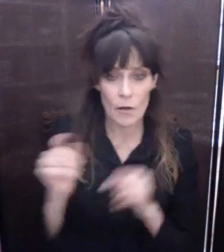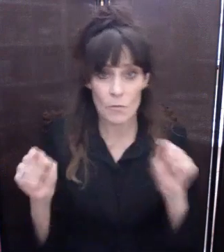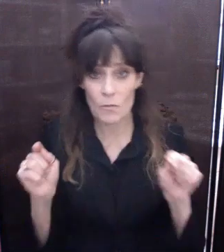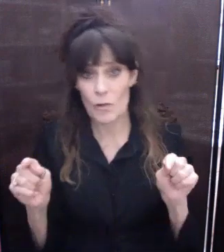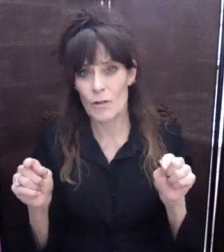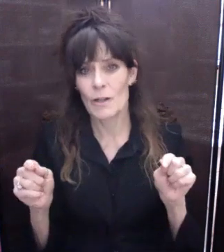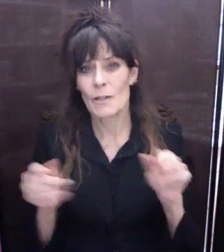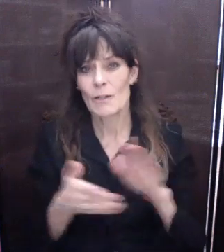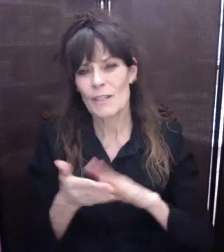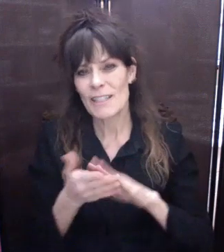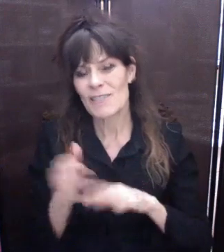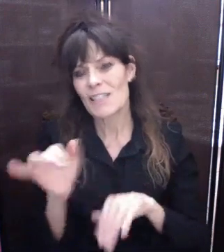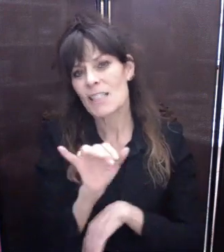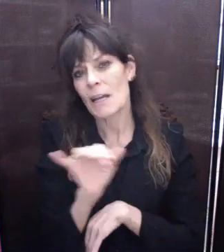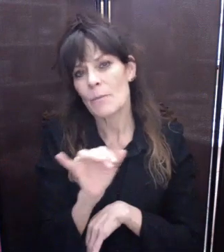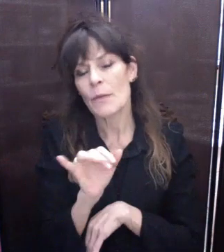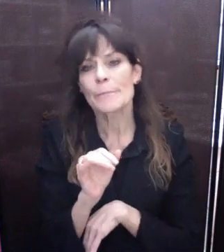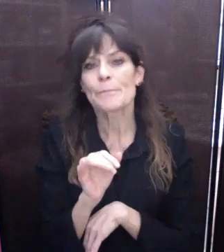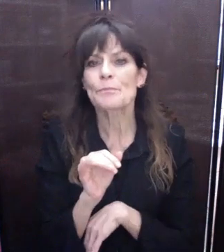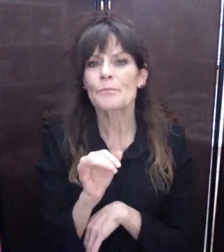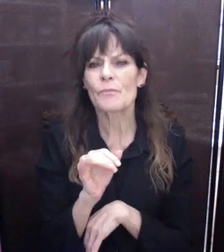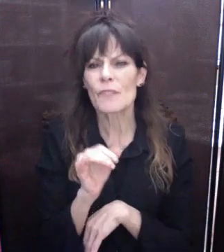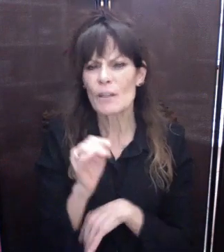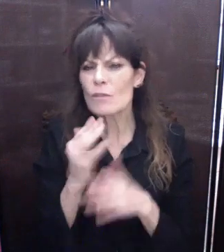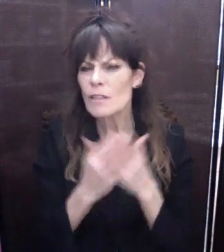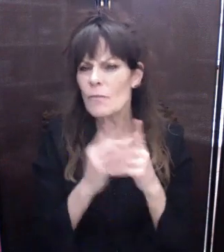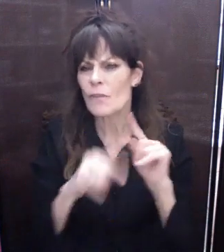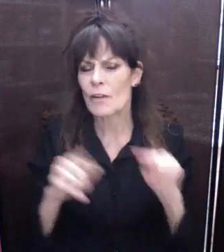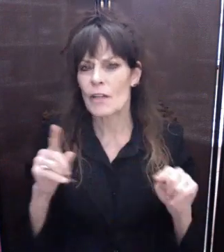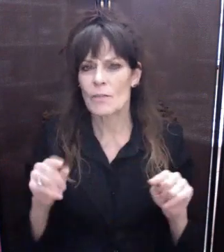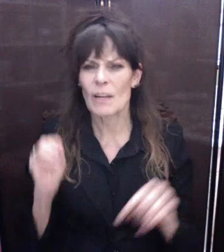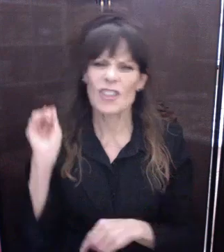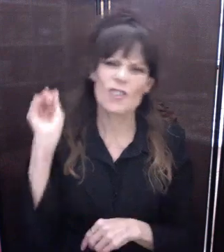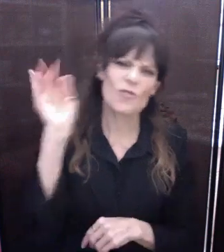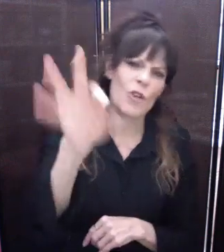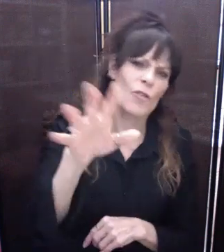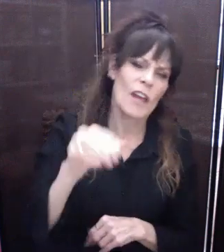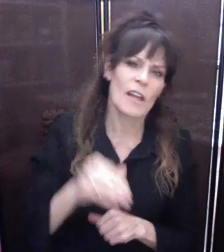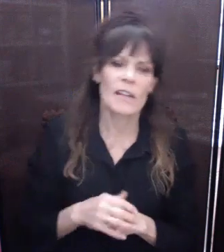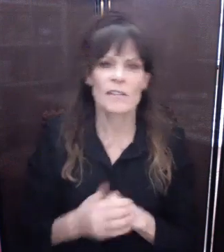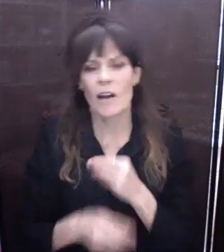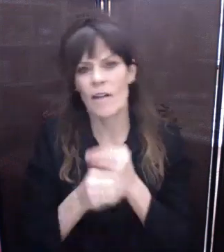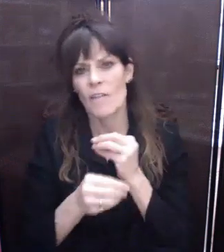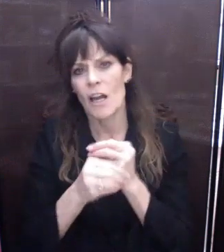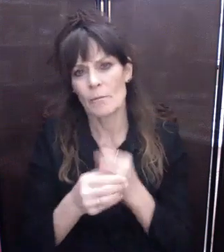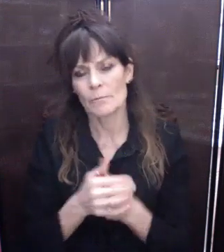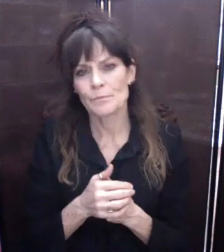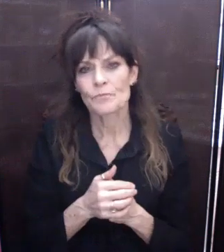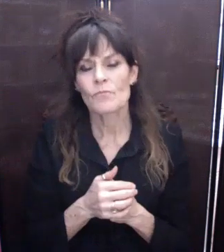along the same lines, but there were some variations, but I just throw that out as a caveat. My understanding is that